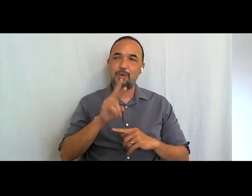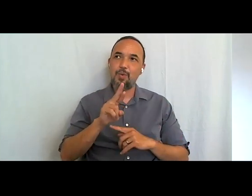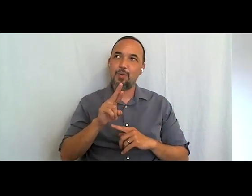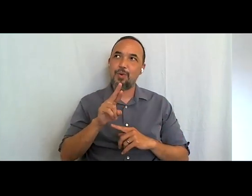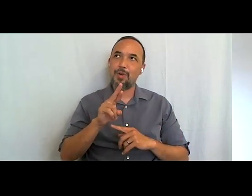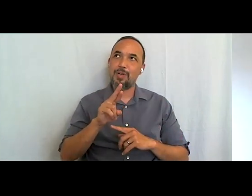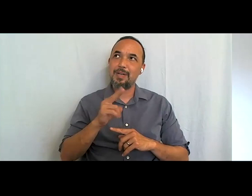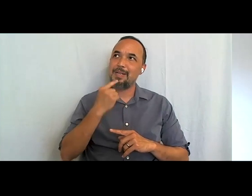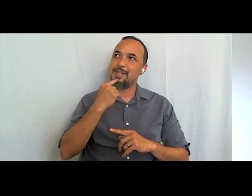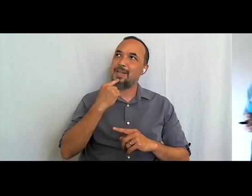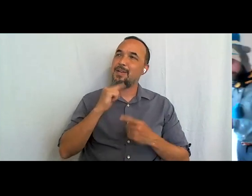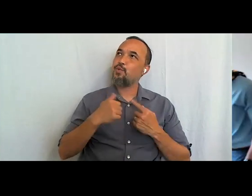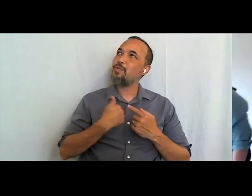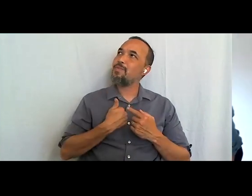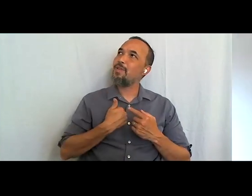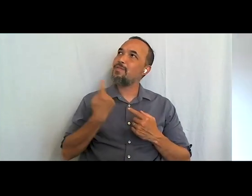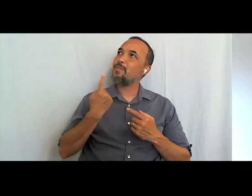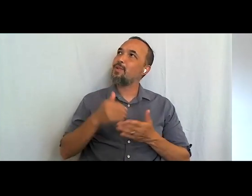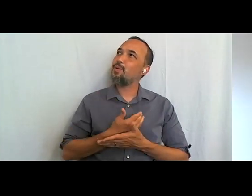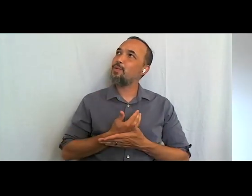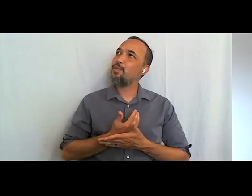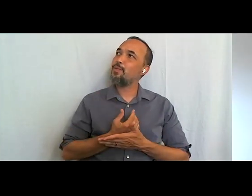they would ever say. That's awesome.